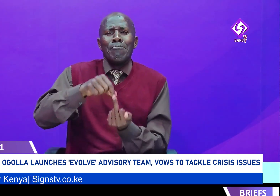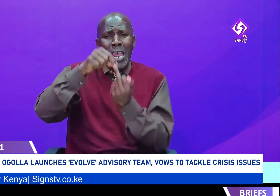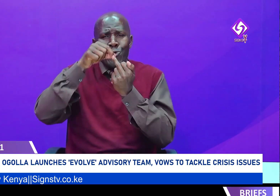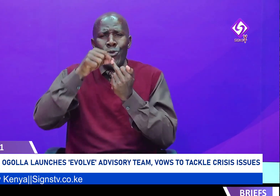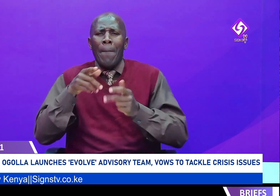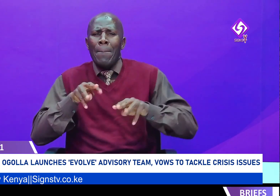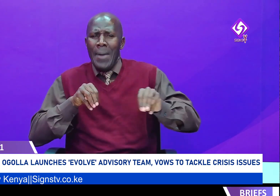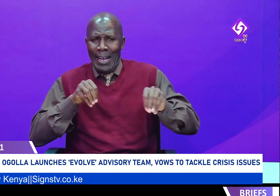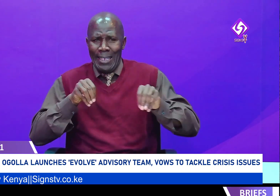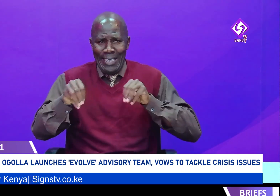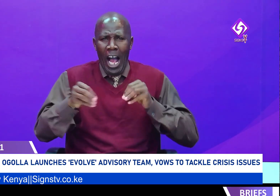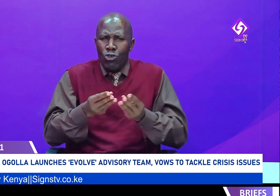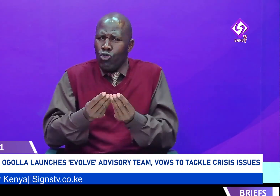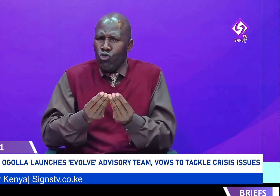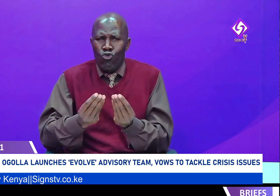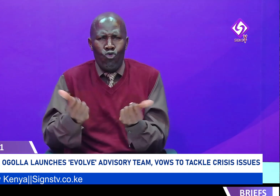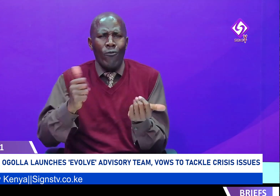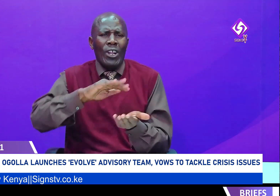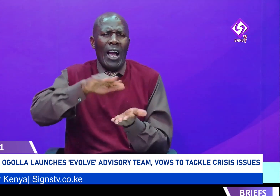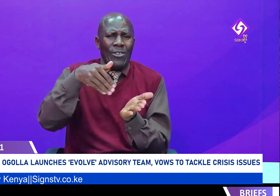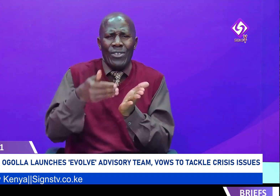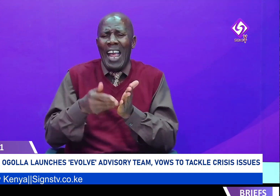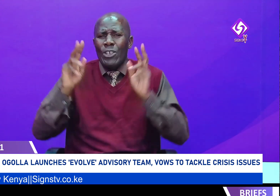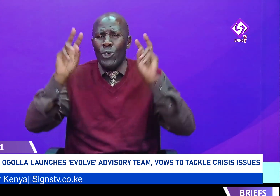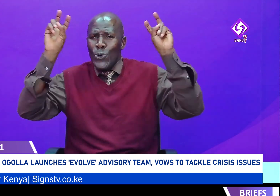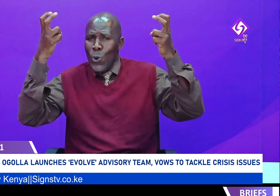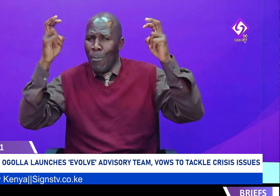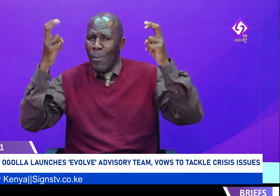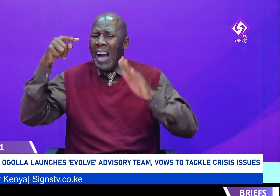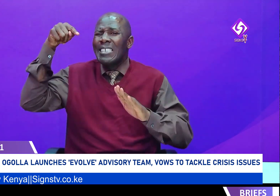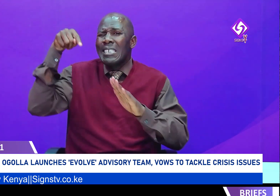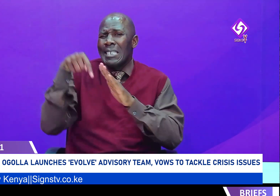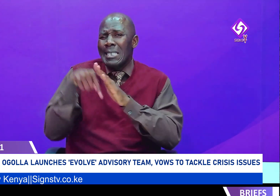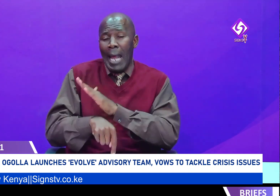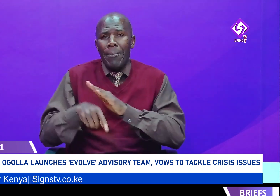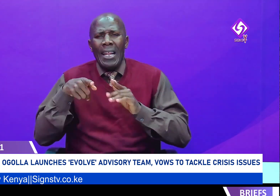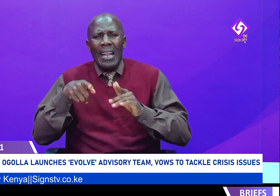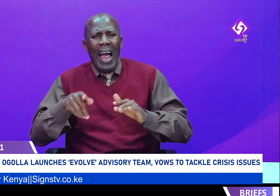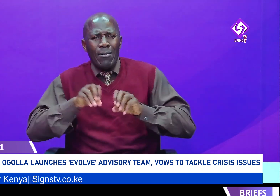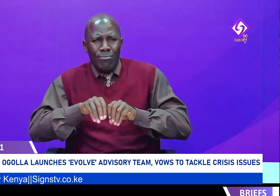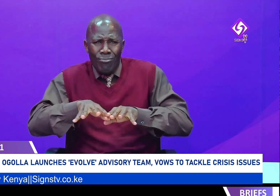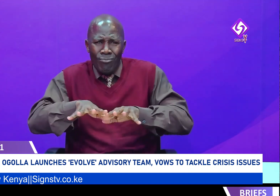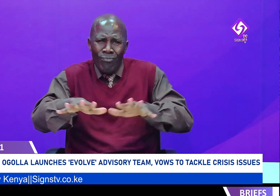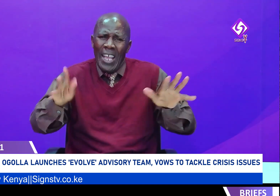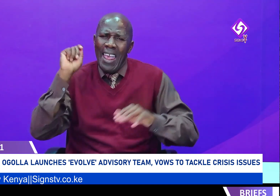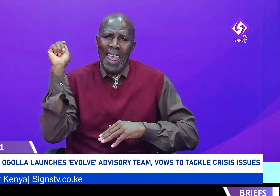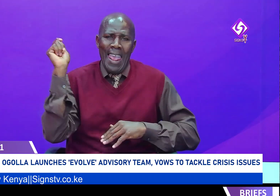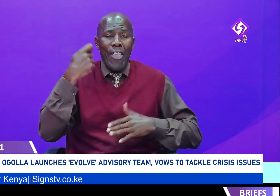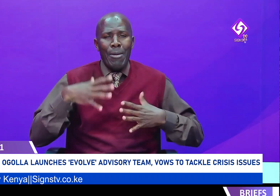the Evolve team is specifically mandated to resolve current issues deeply affecting Kenyans,